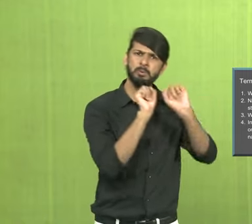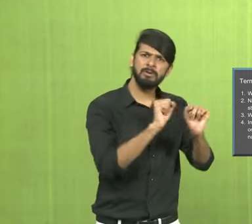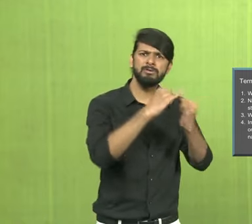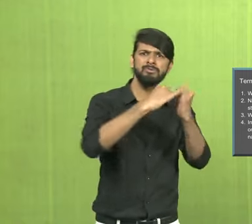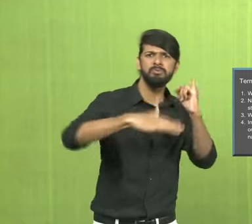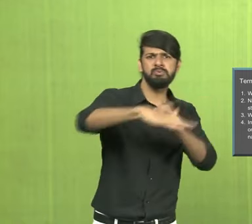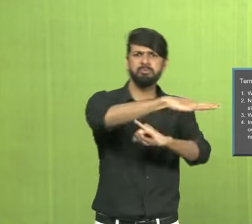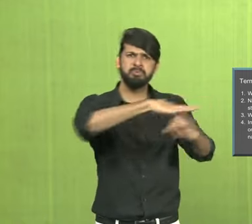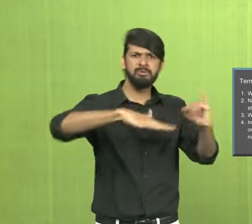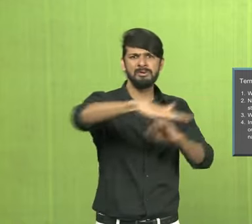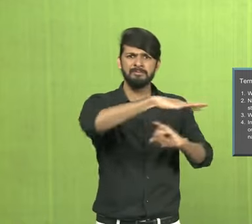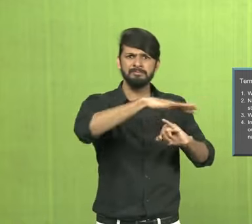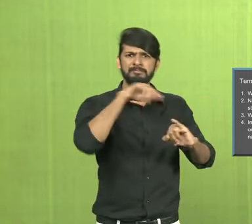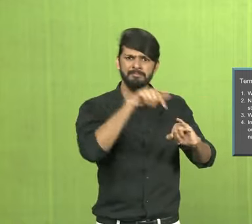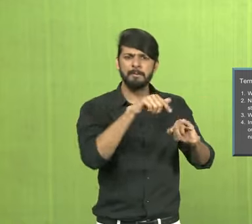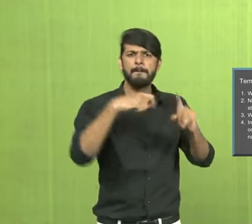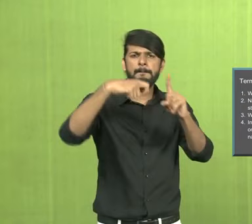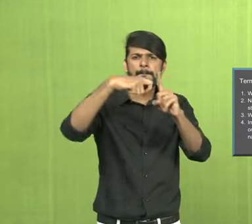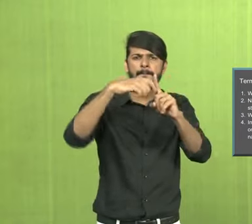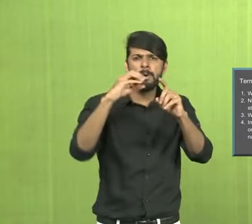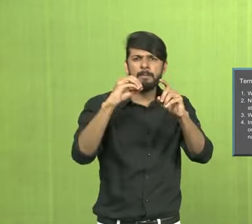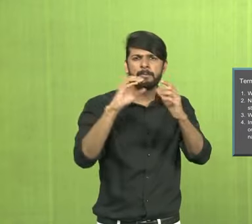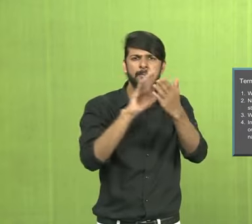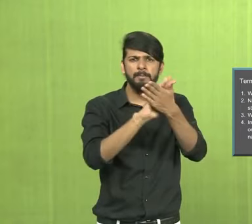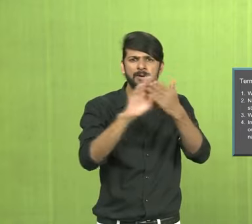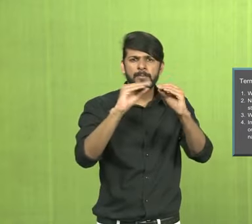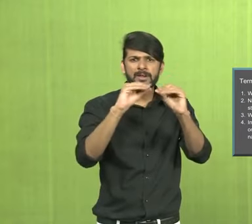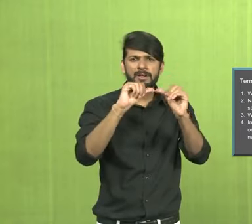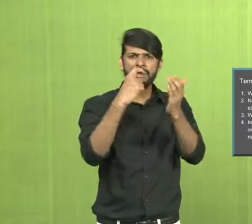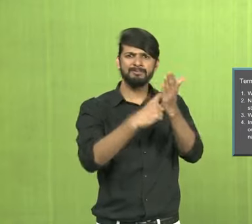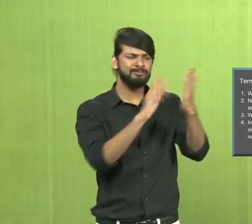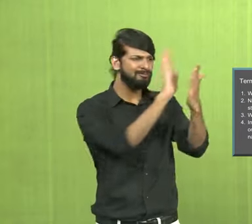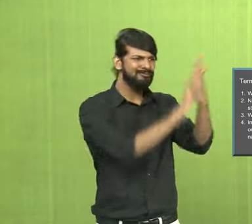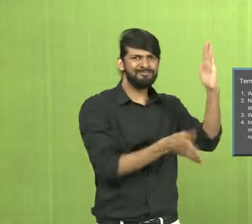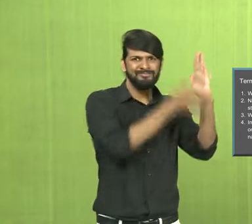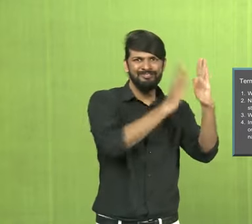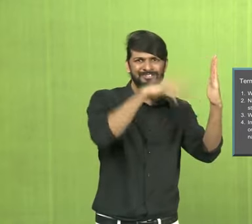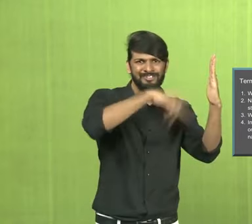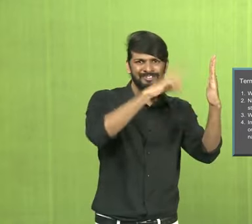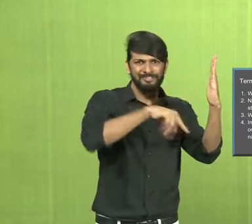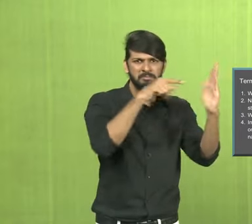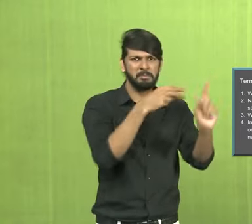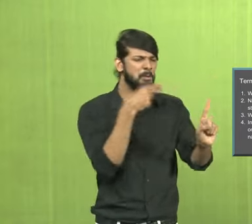Also describe the religious and social significance and name the motifs